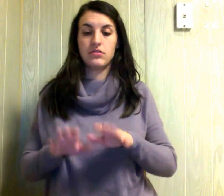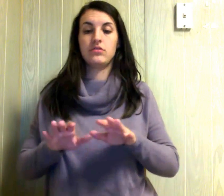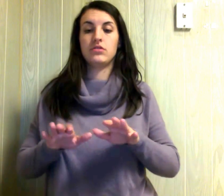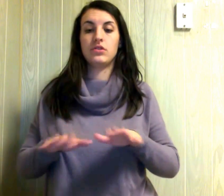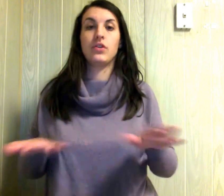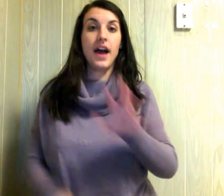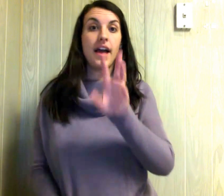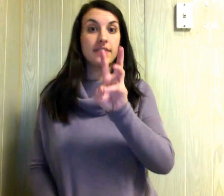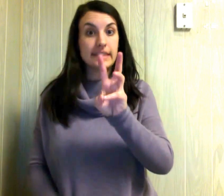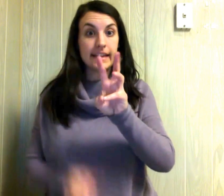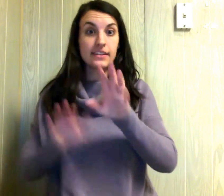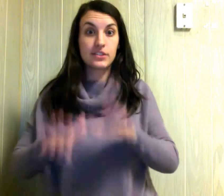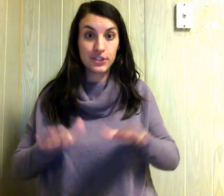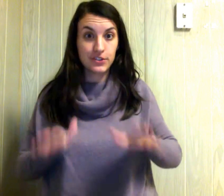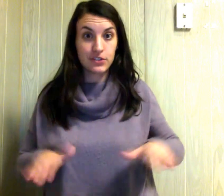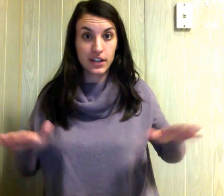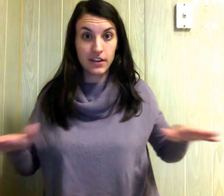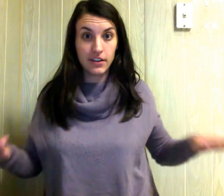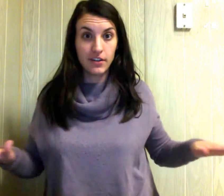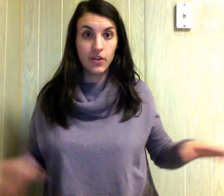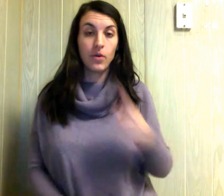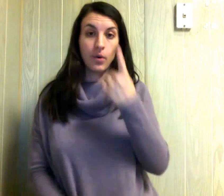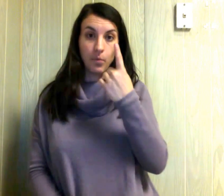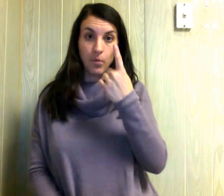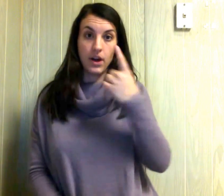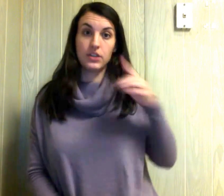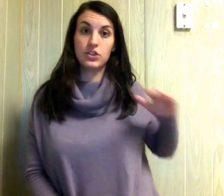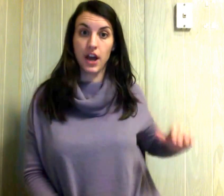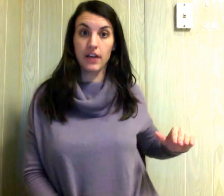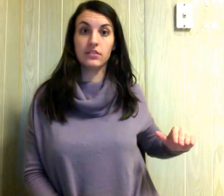So yeah, I have 6 children or 1 child.